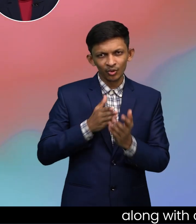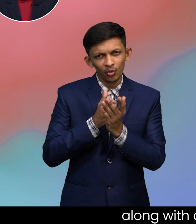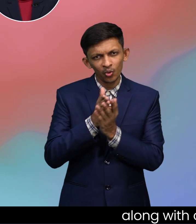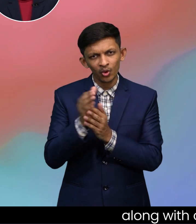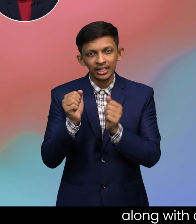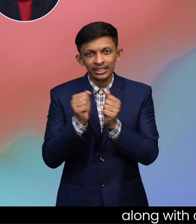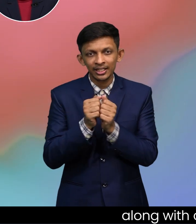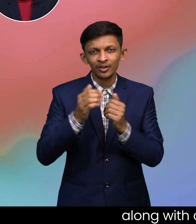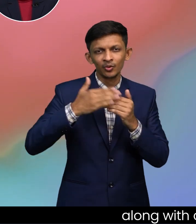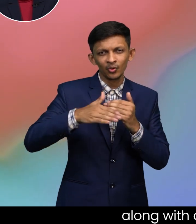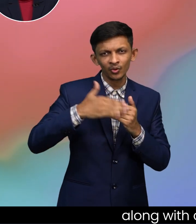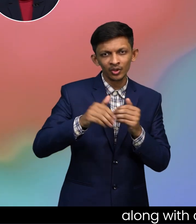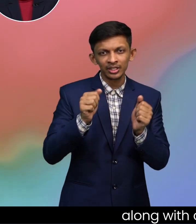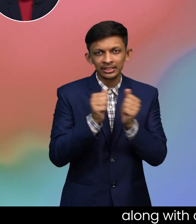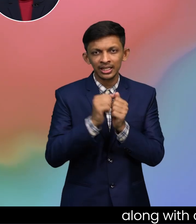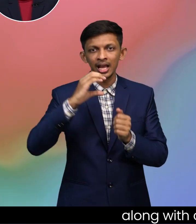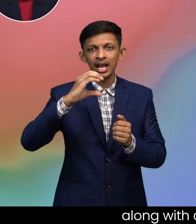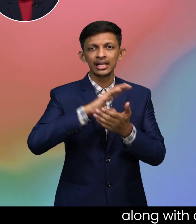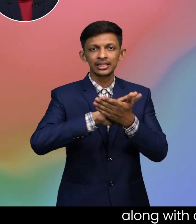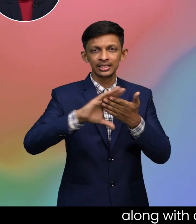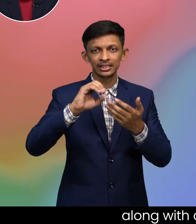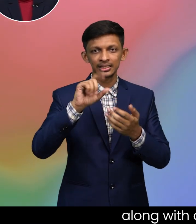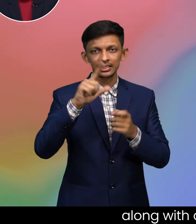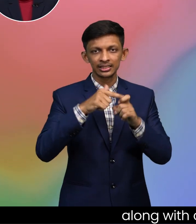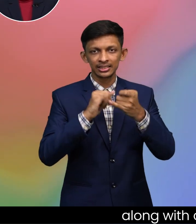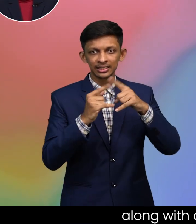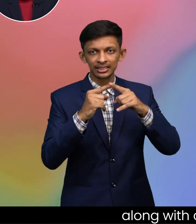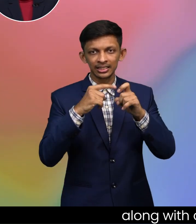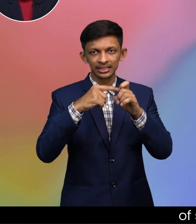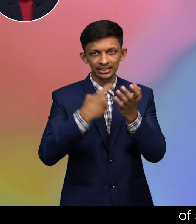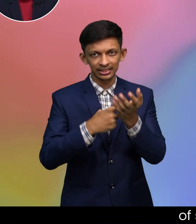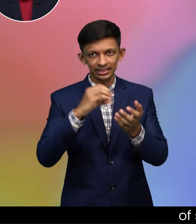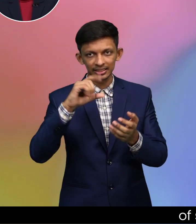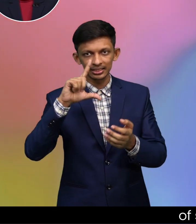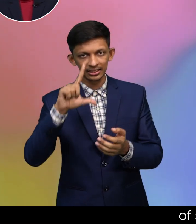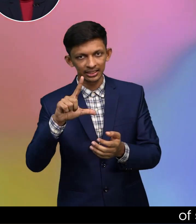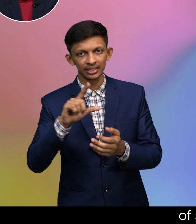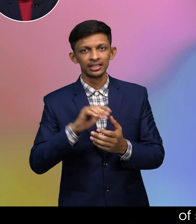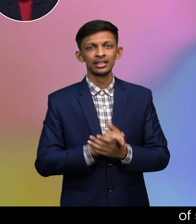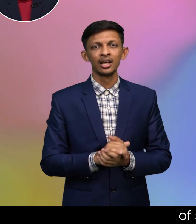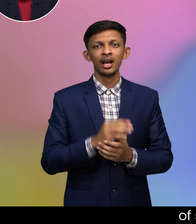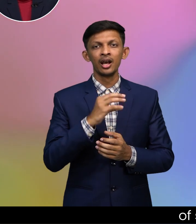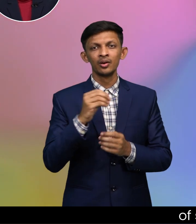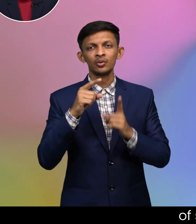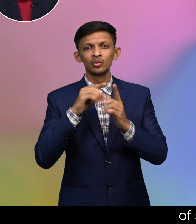The urochrome is eliminated through urine.